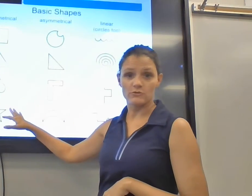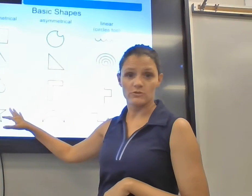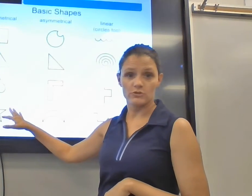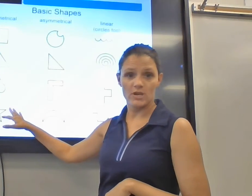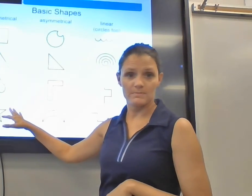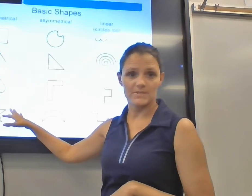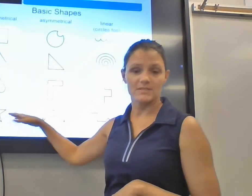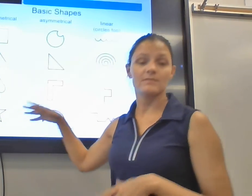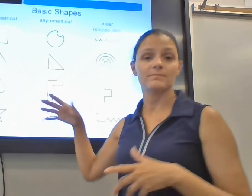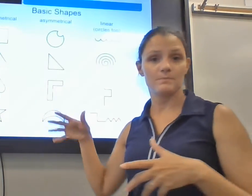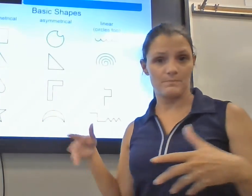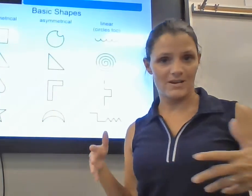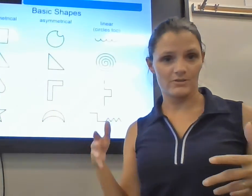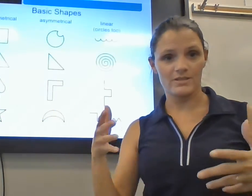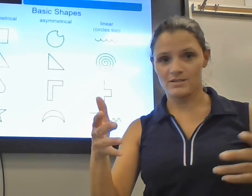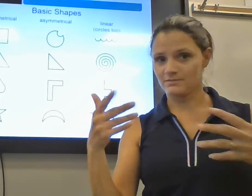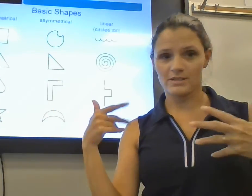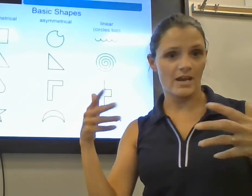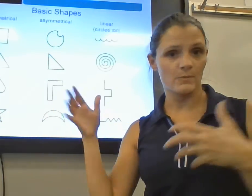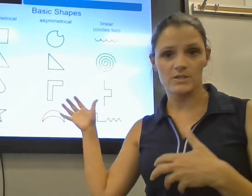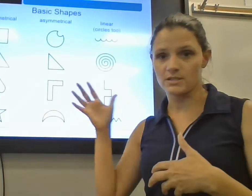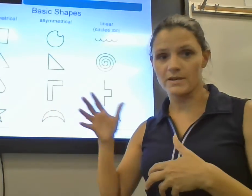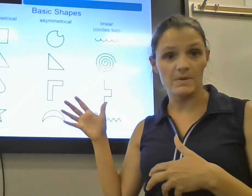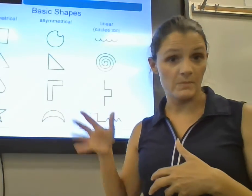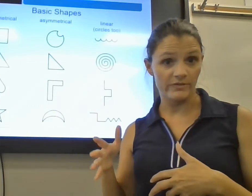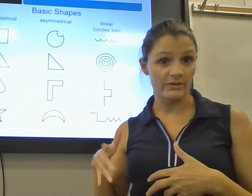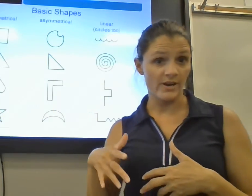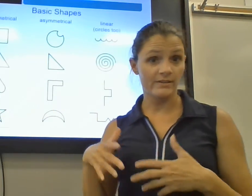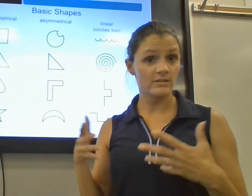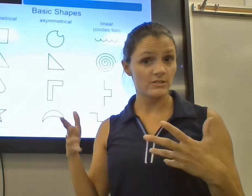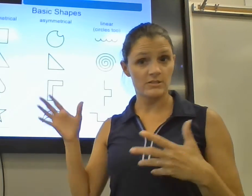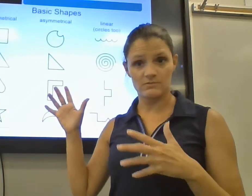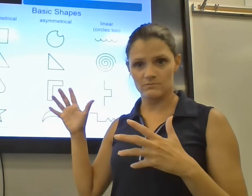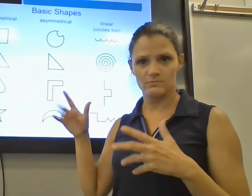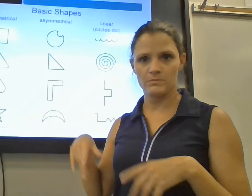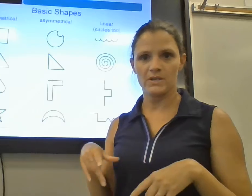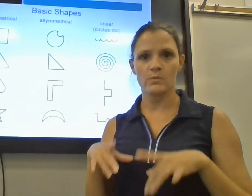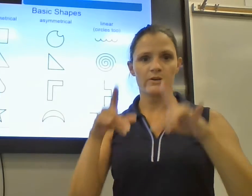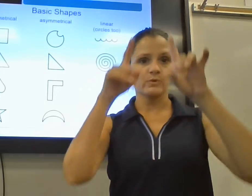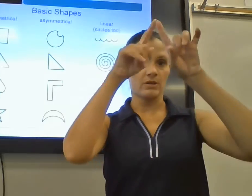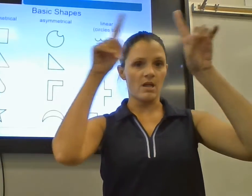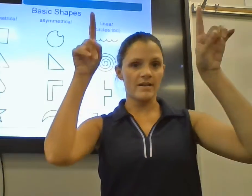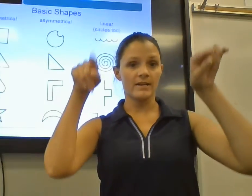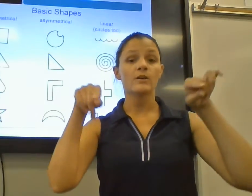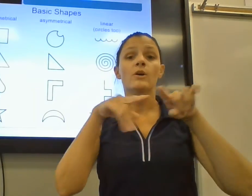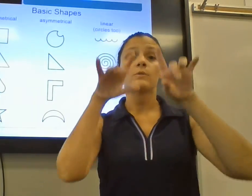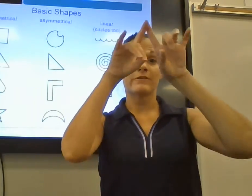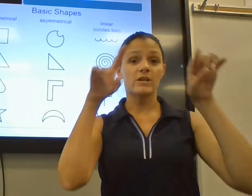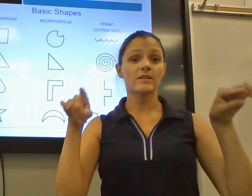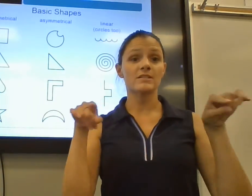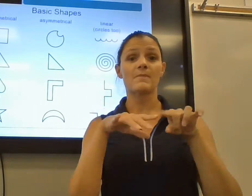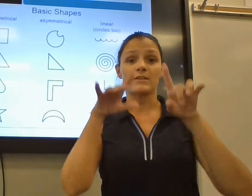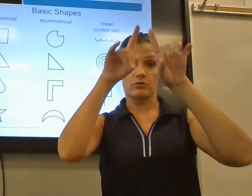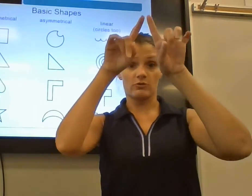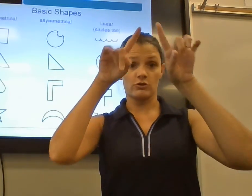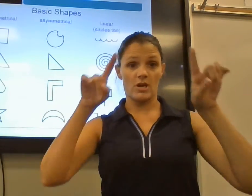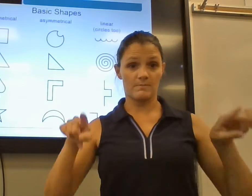symmetrical shapes. Apparently the camera doesn't like me moving around. It's being weird with the lighting. We've done the symmetrical